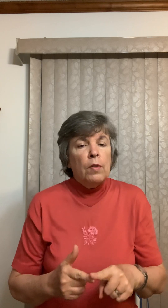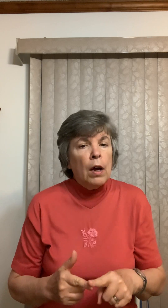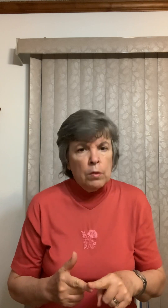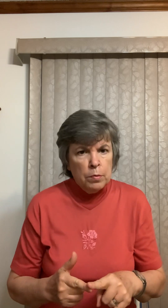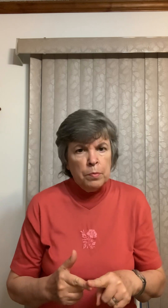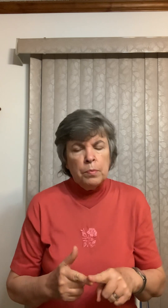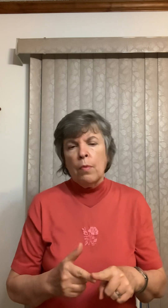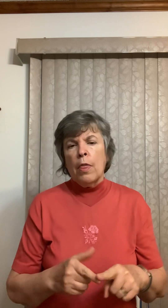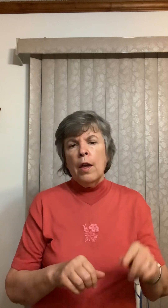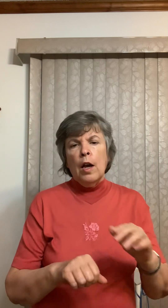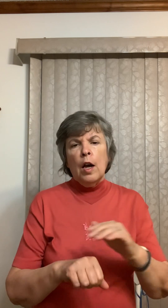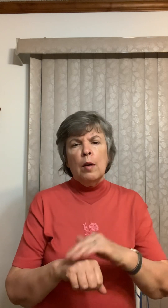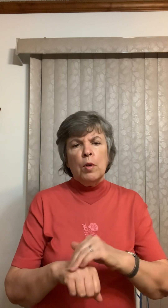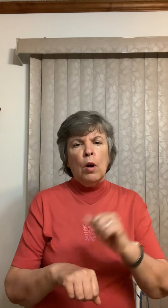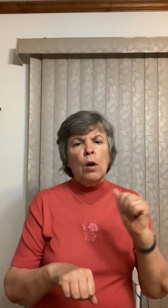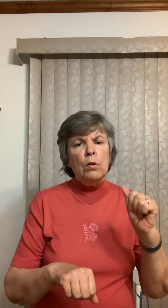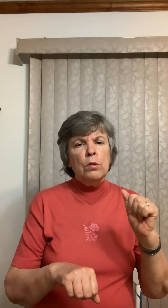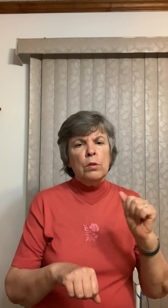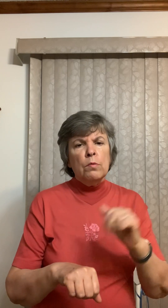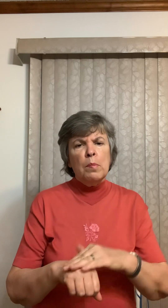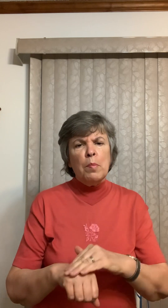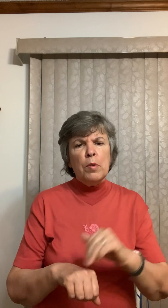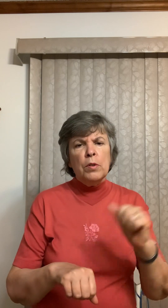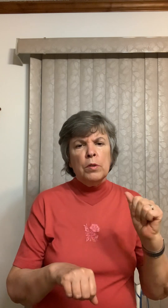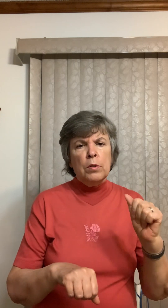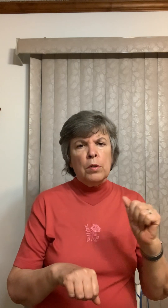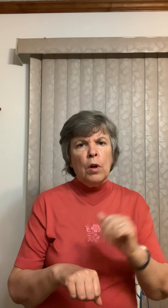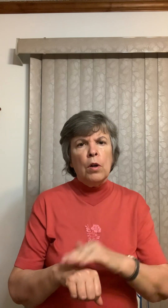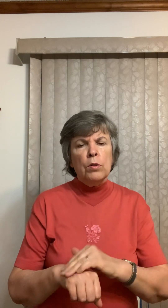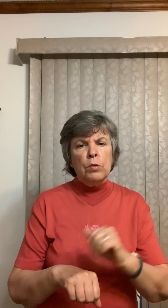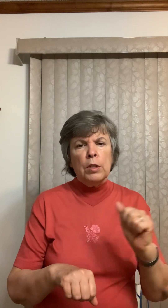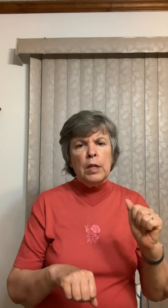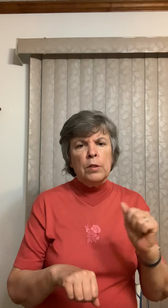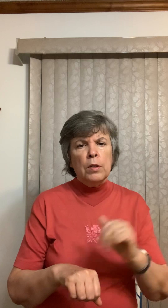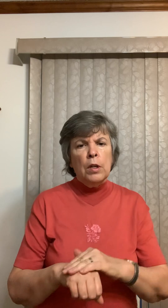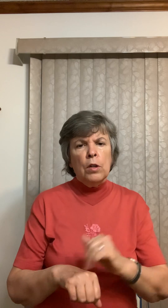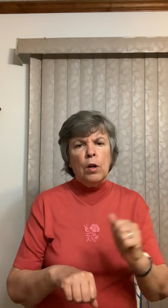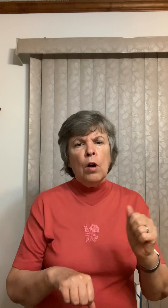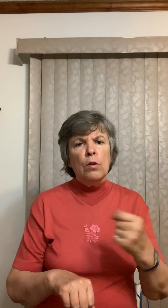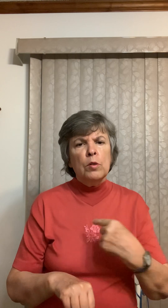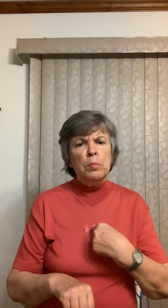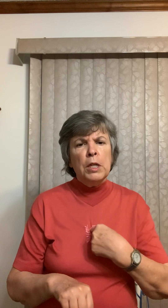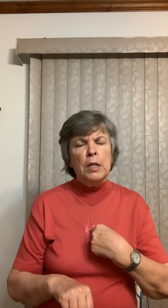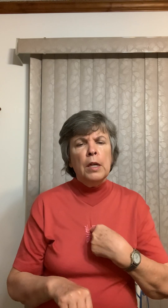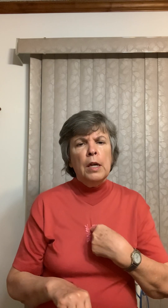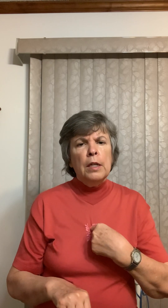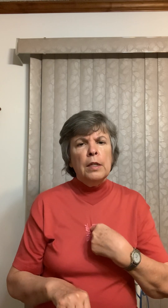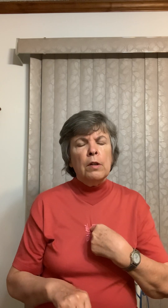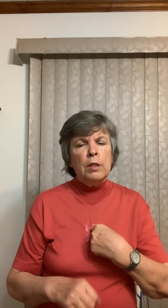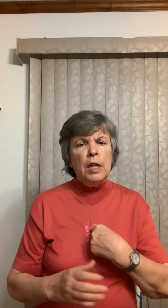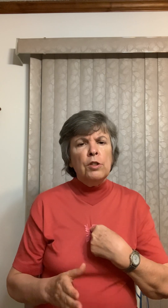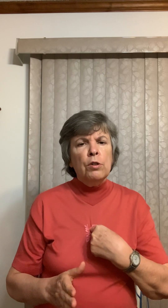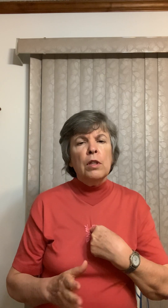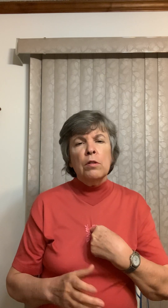out. Calls, remember this is calls or sends. Calls me. Now again, you could literally